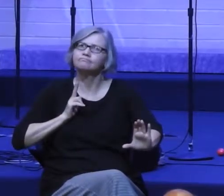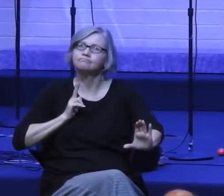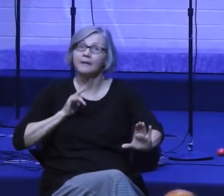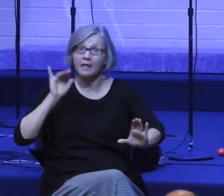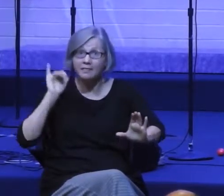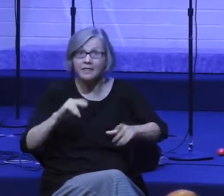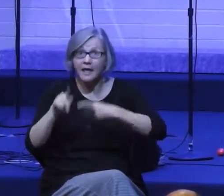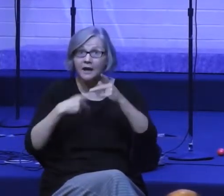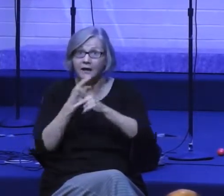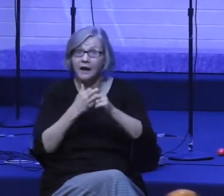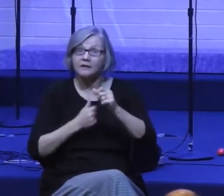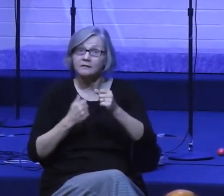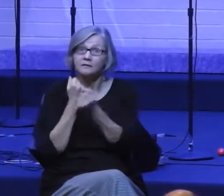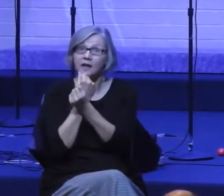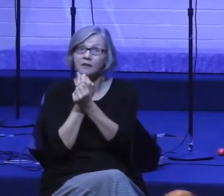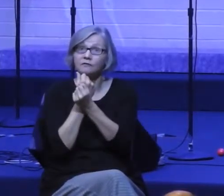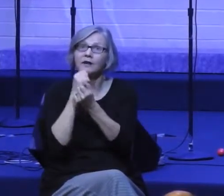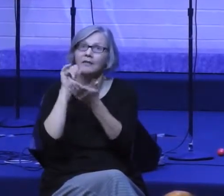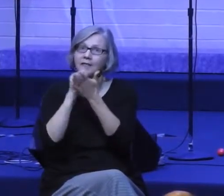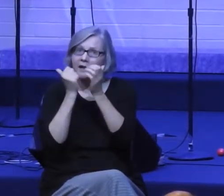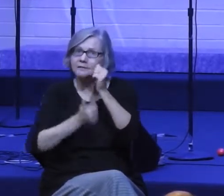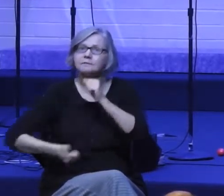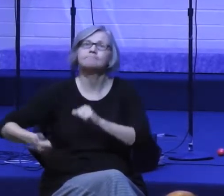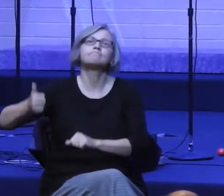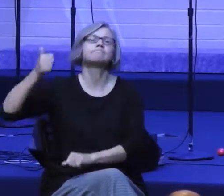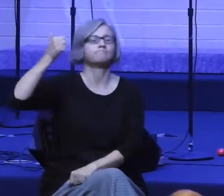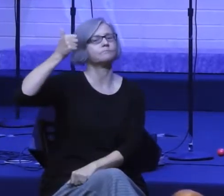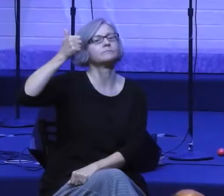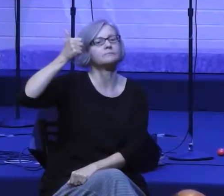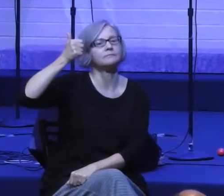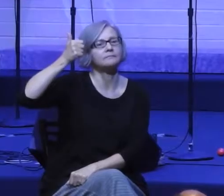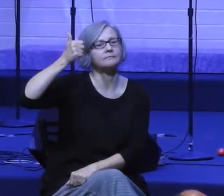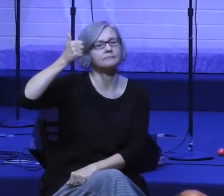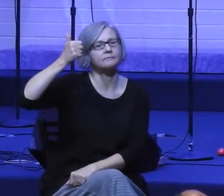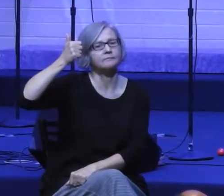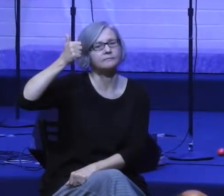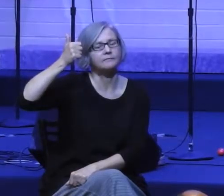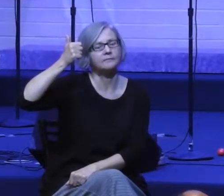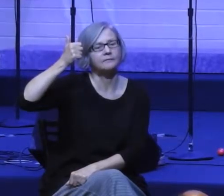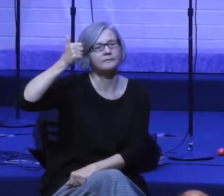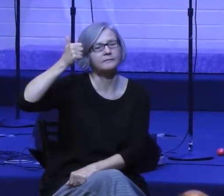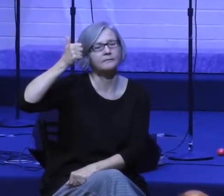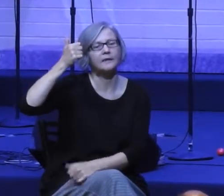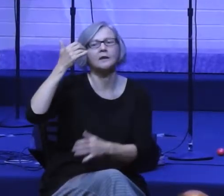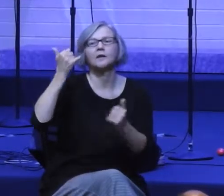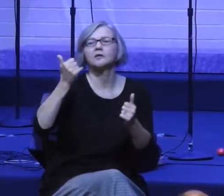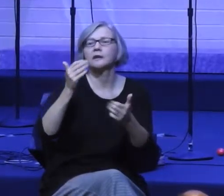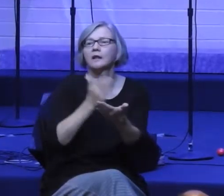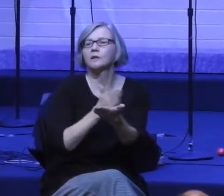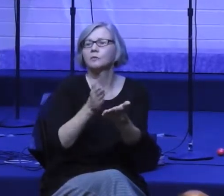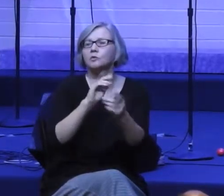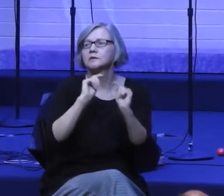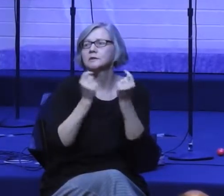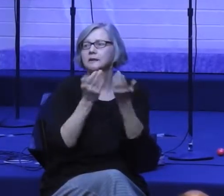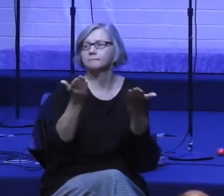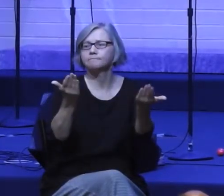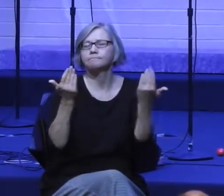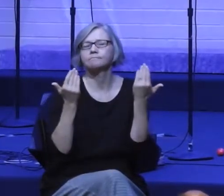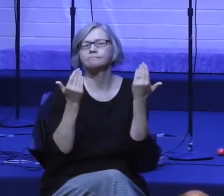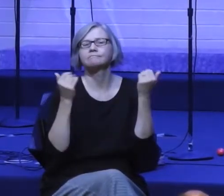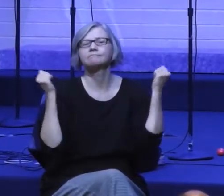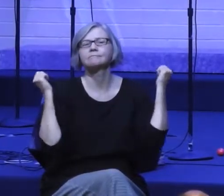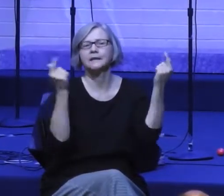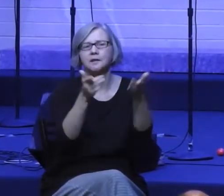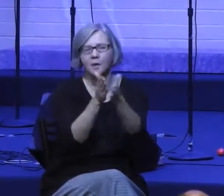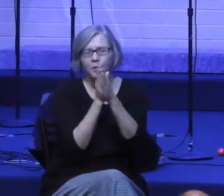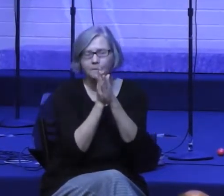a relentless, I will never turn my back, I will never quit kind